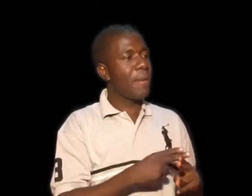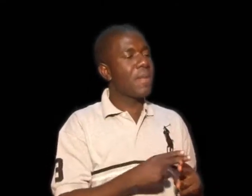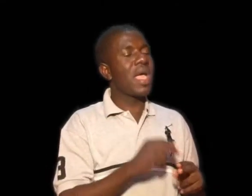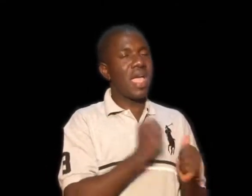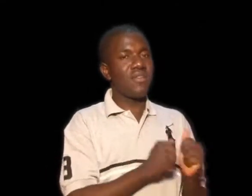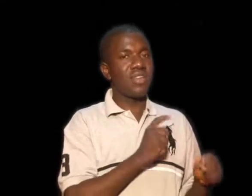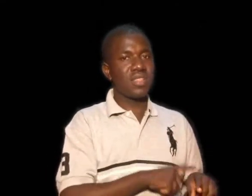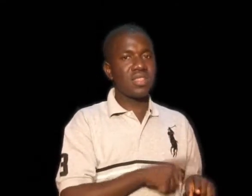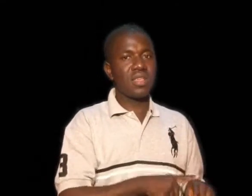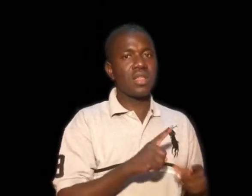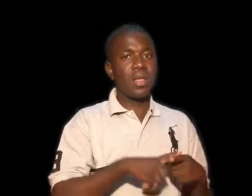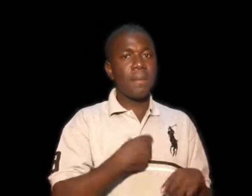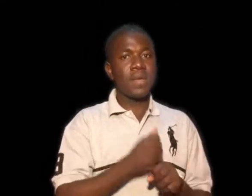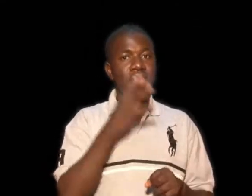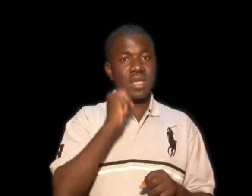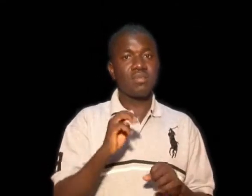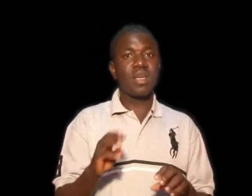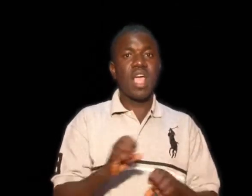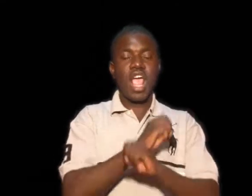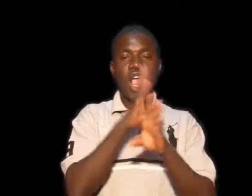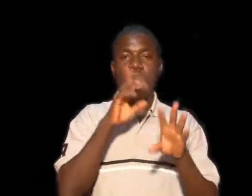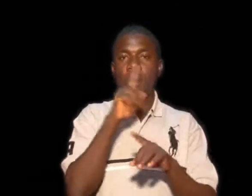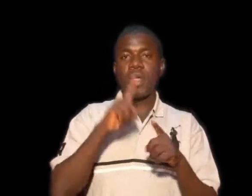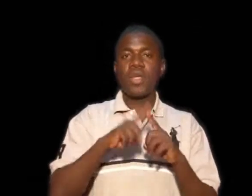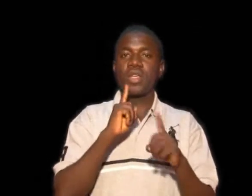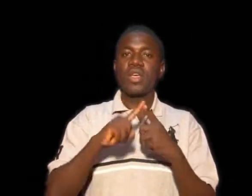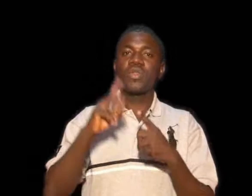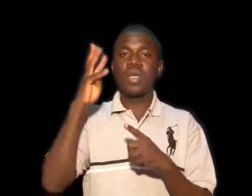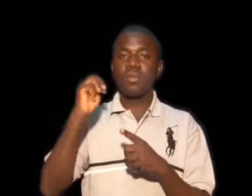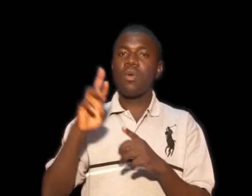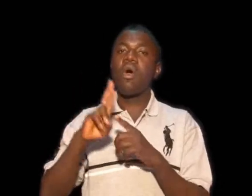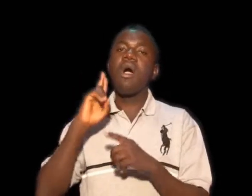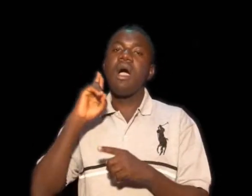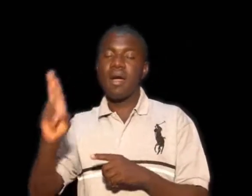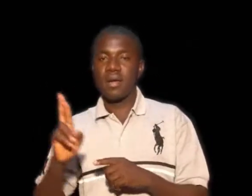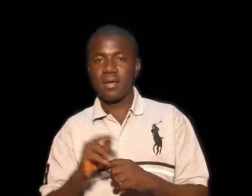name often to make it clear when you are speaking to him or her.